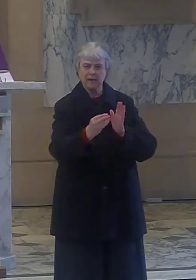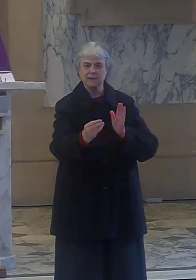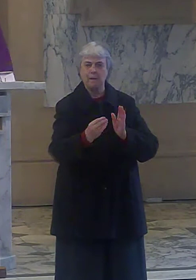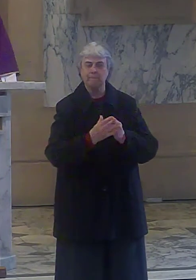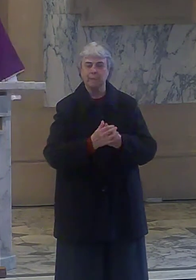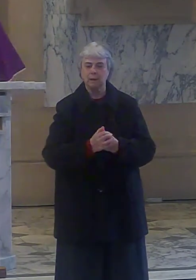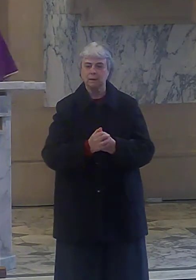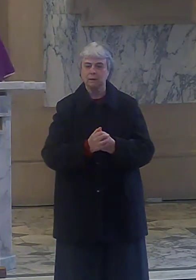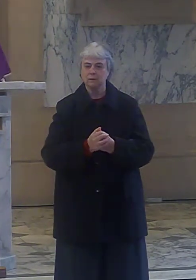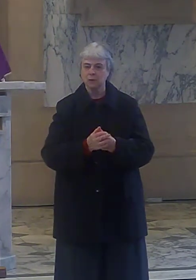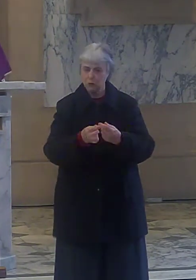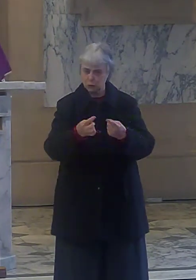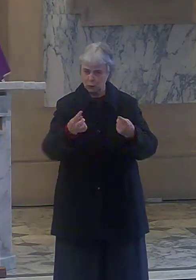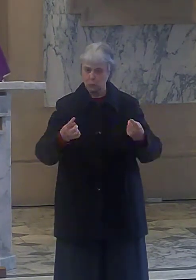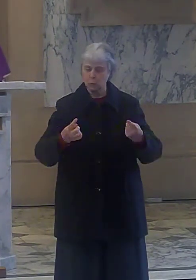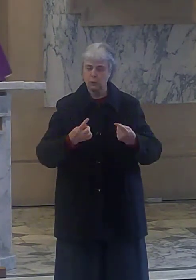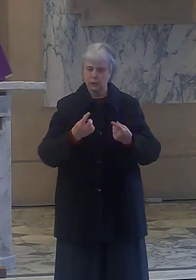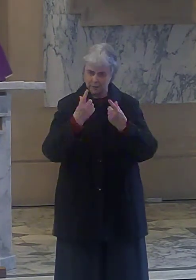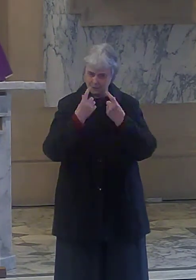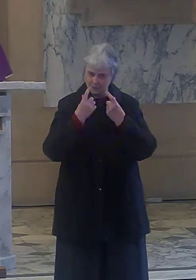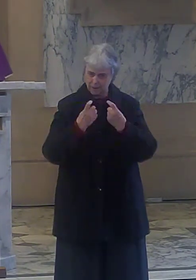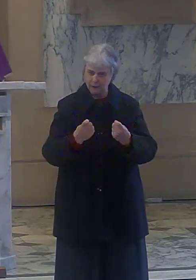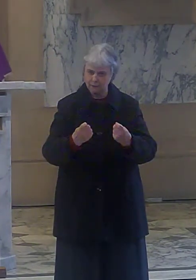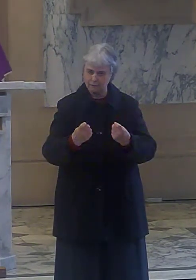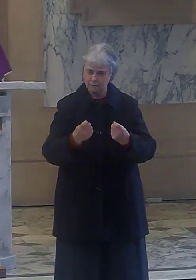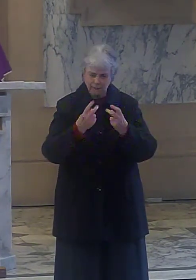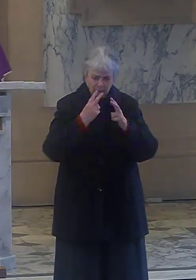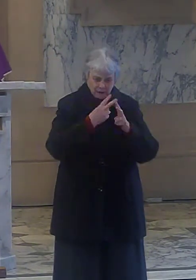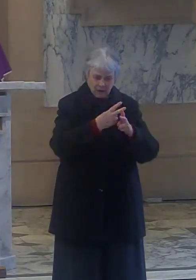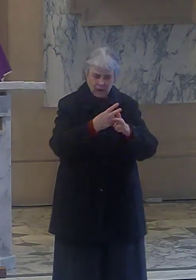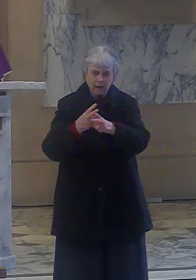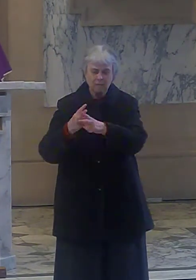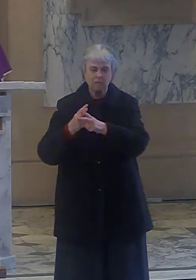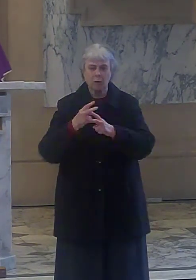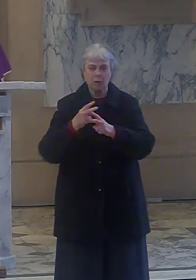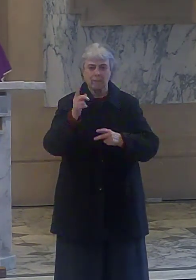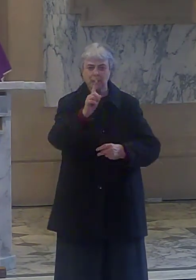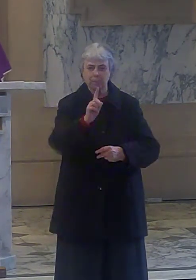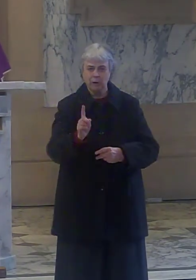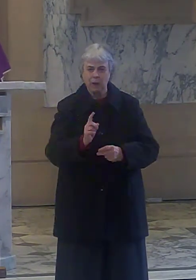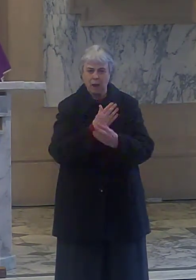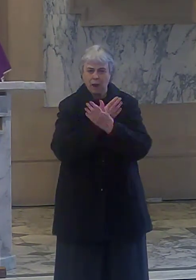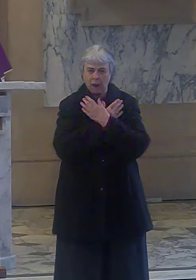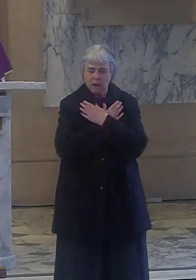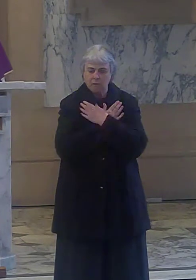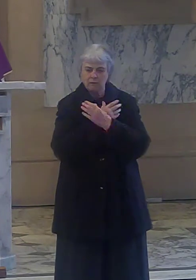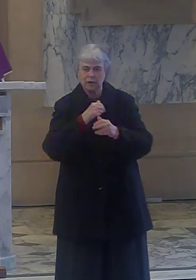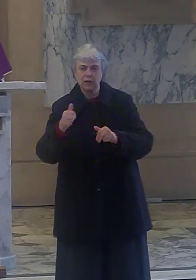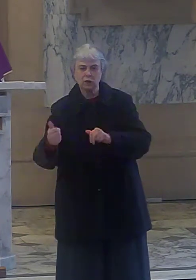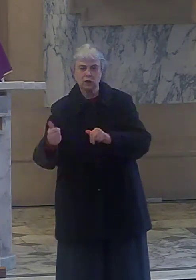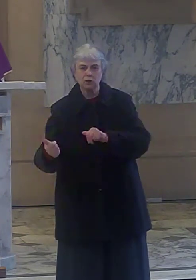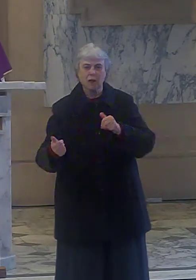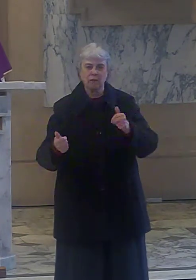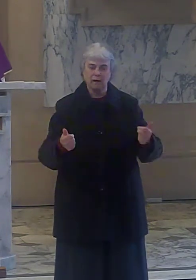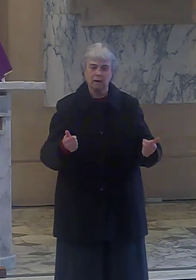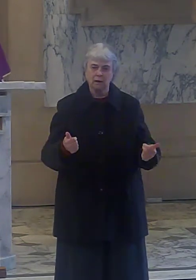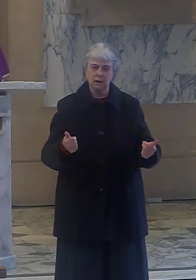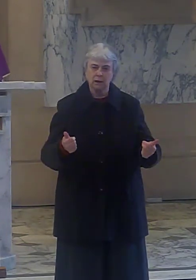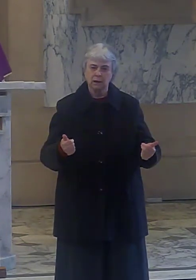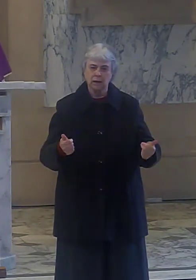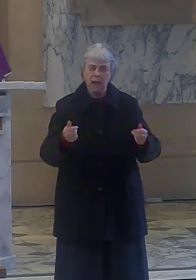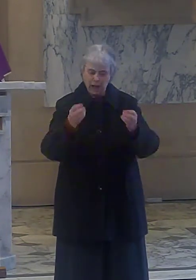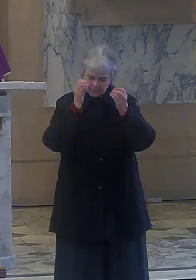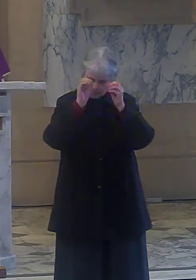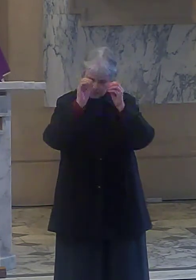so that we can care for people love one another and teach